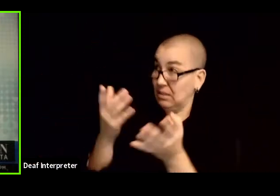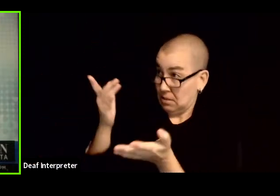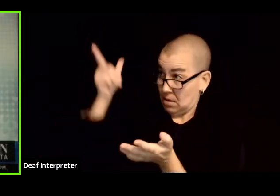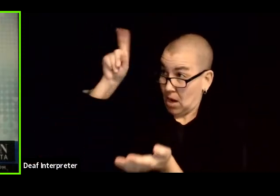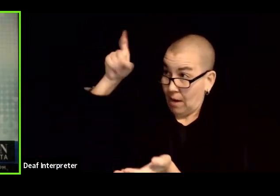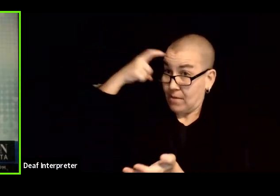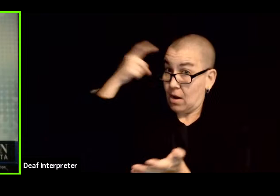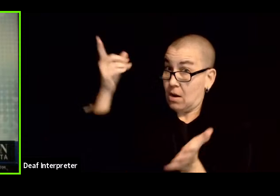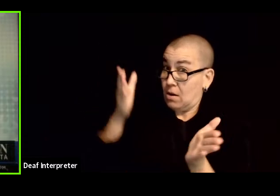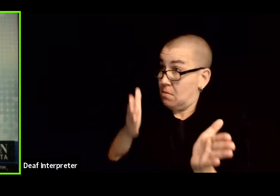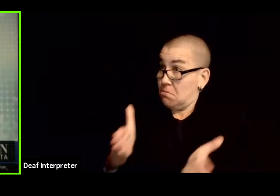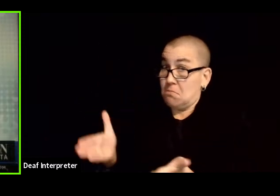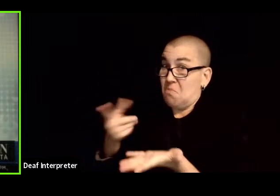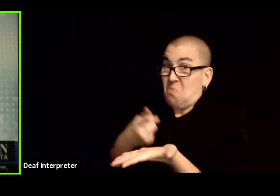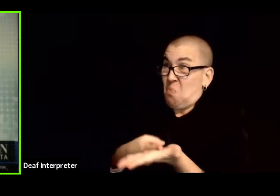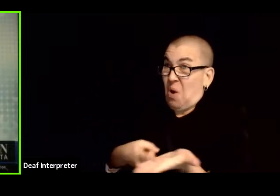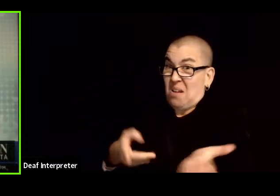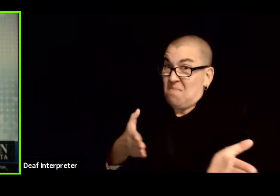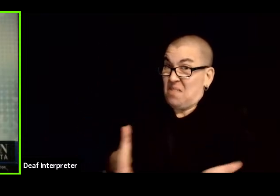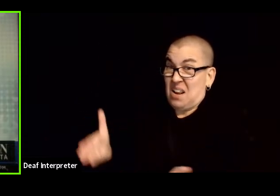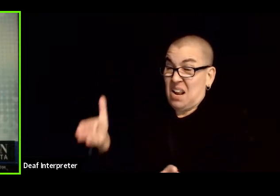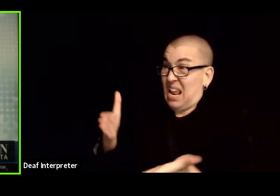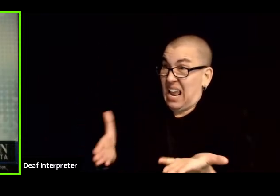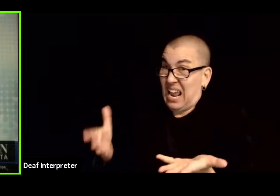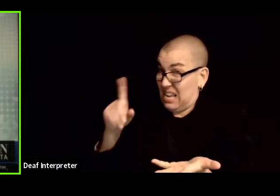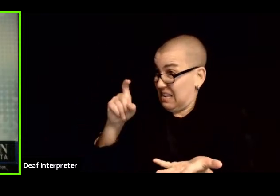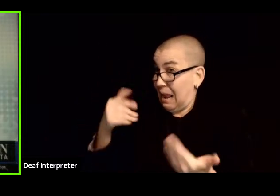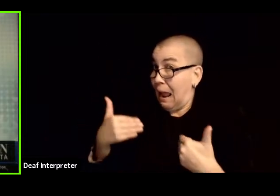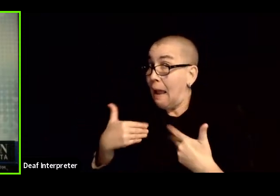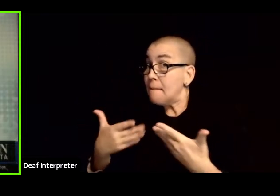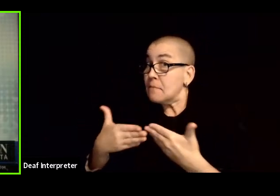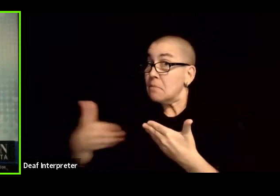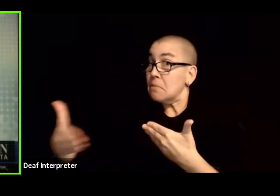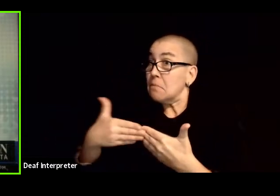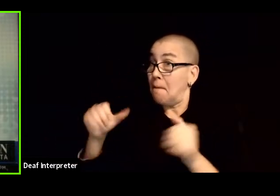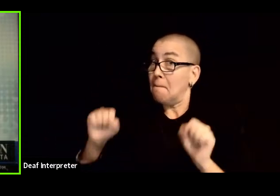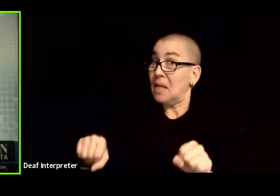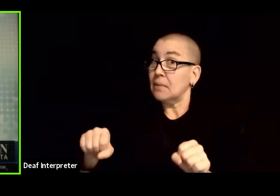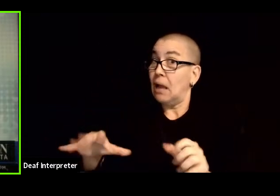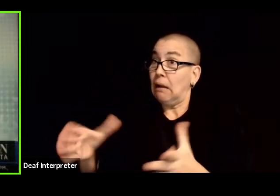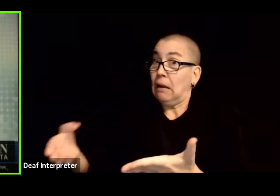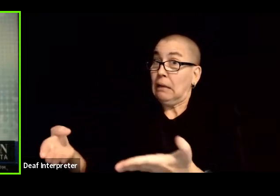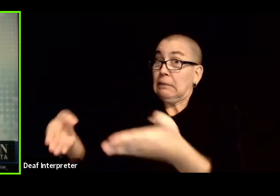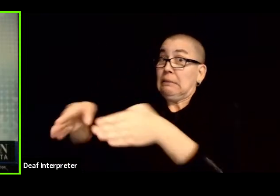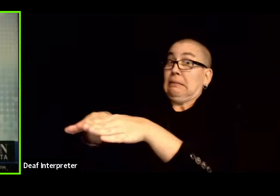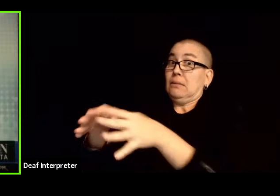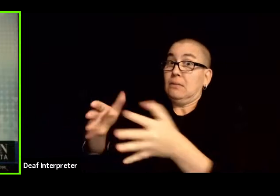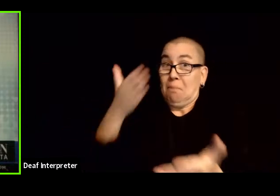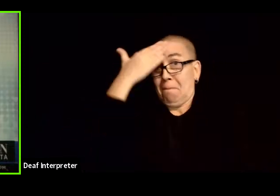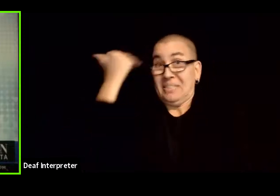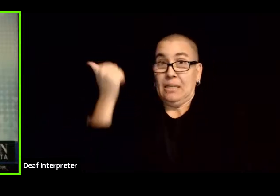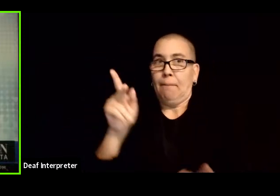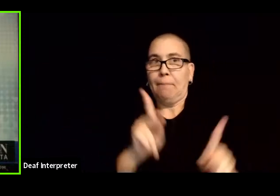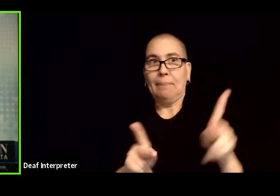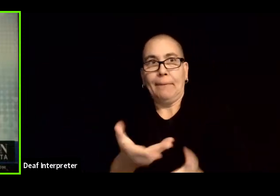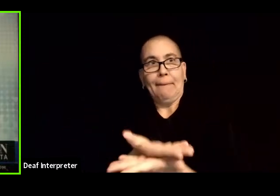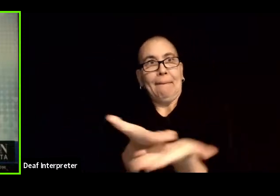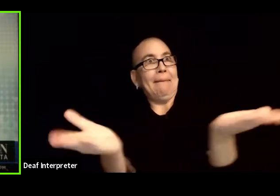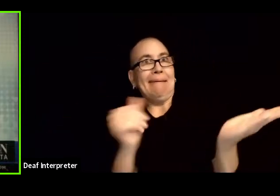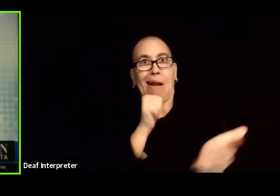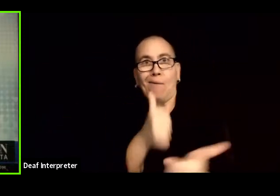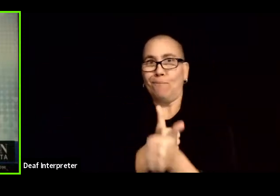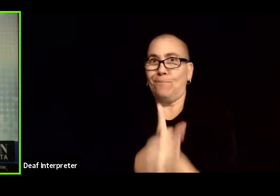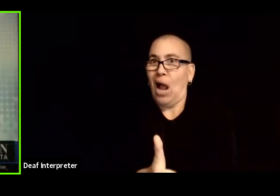some of the steps to the plan aren't being carried out, I guess, as you're saying, if people aren't following it, what is the state planning